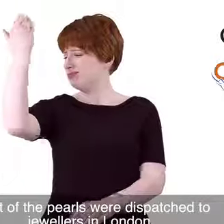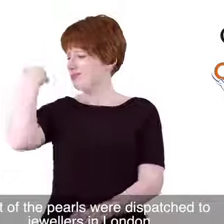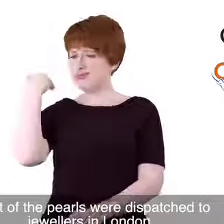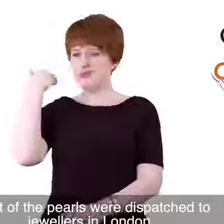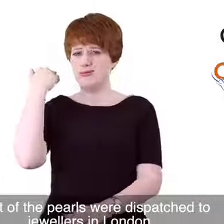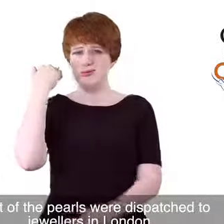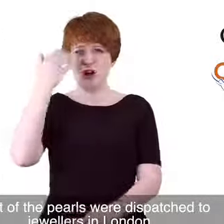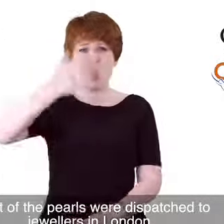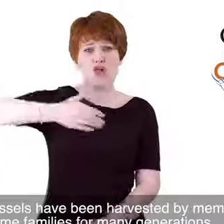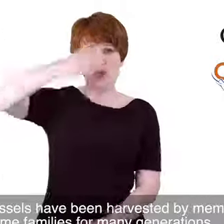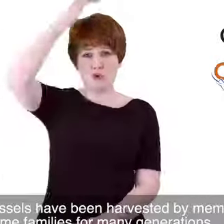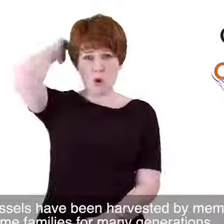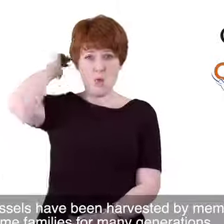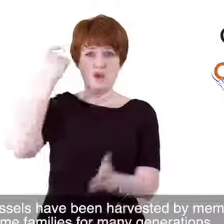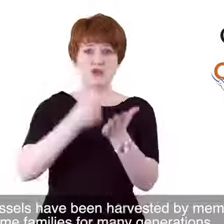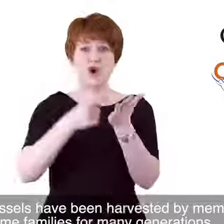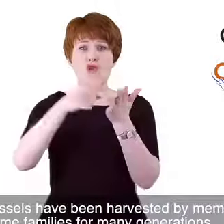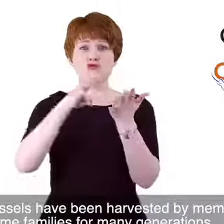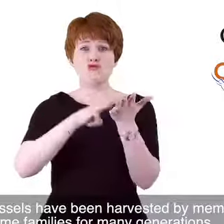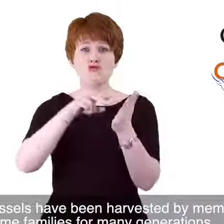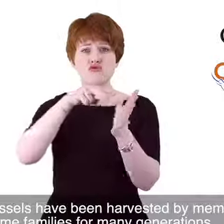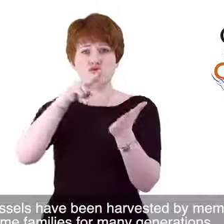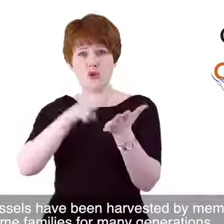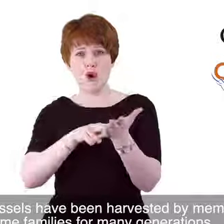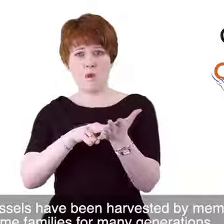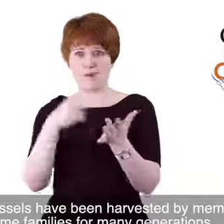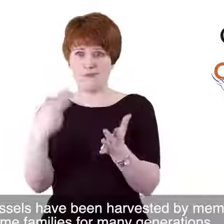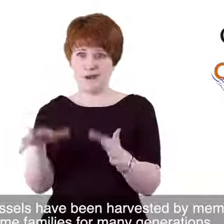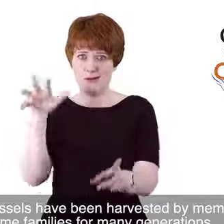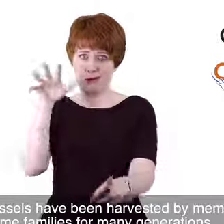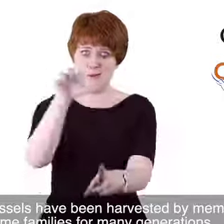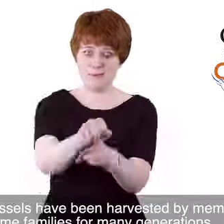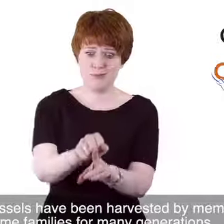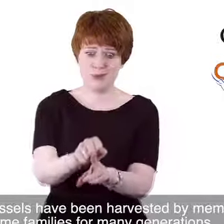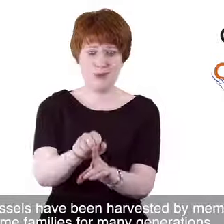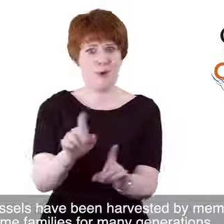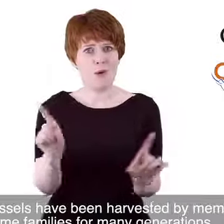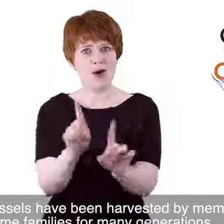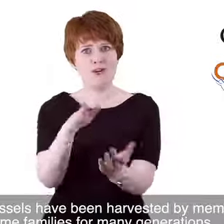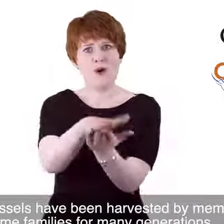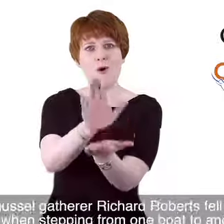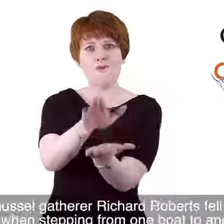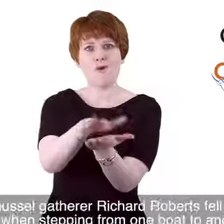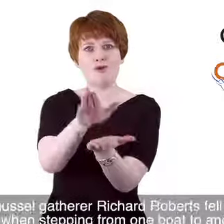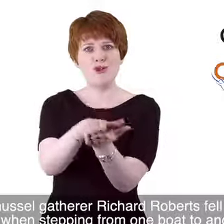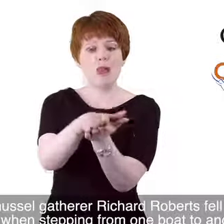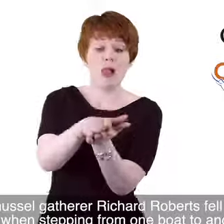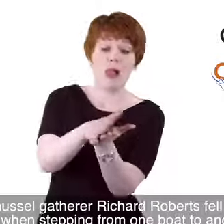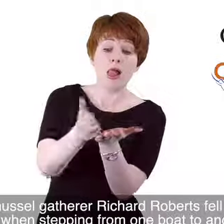in London. Conwy mussels have been harvested by members of some families for many generations. In 1853,